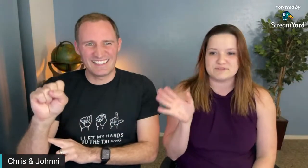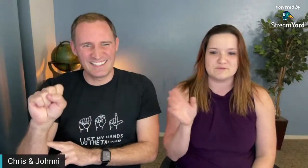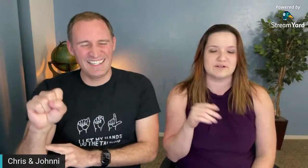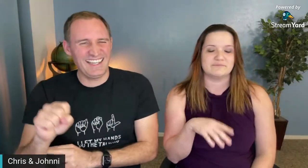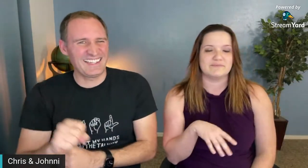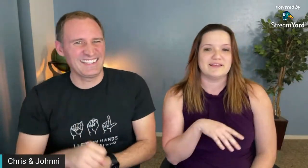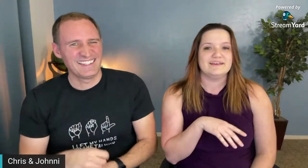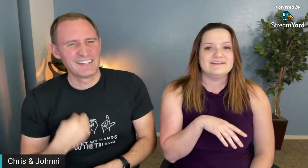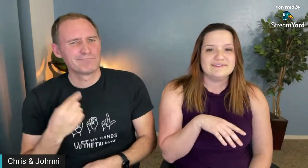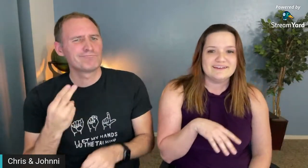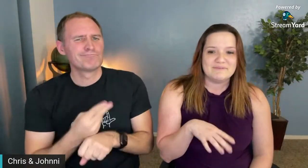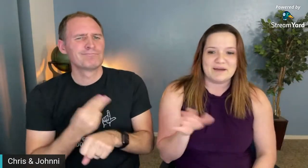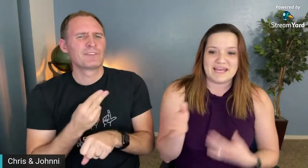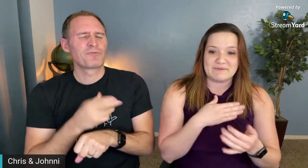word. But anyways.